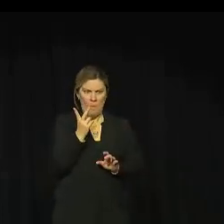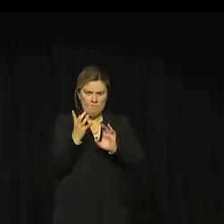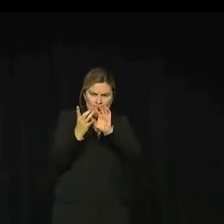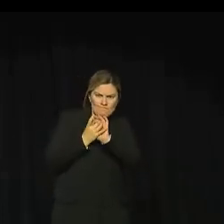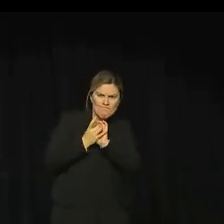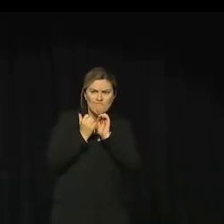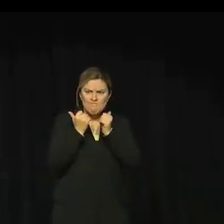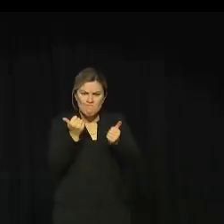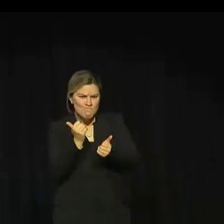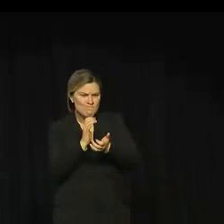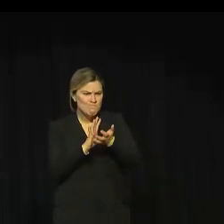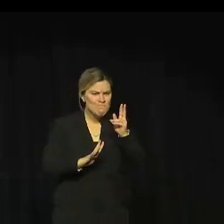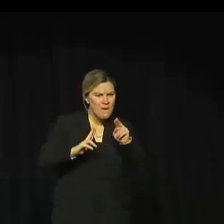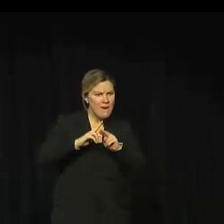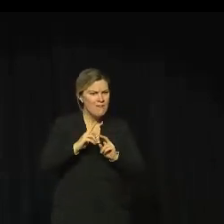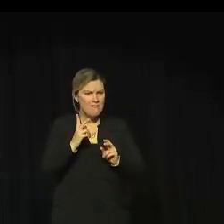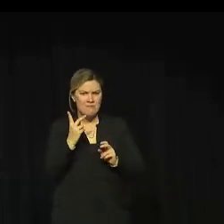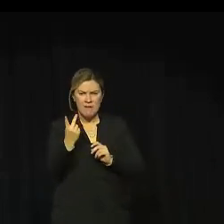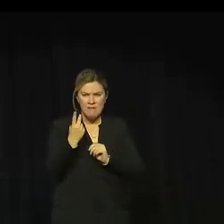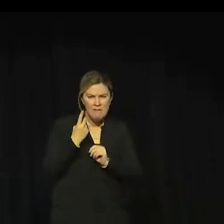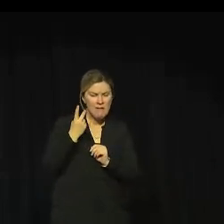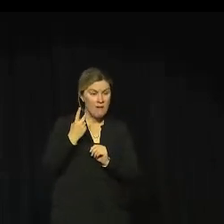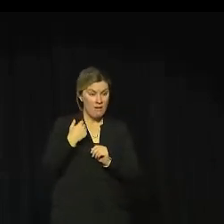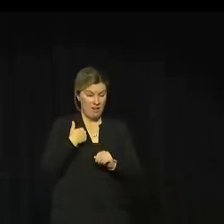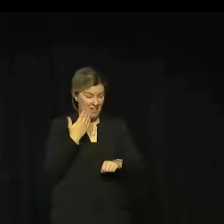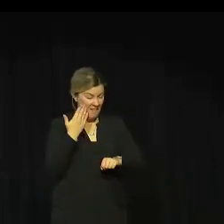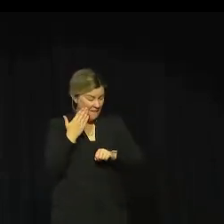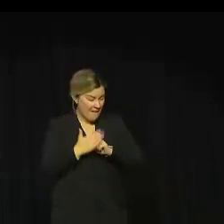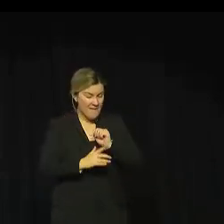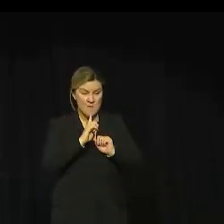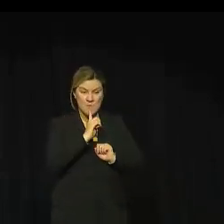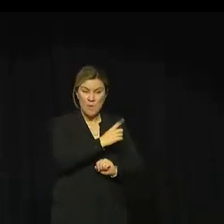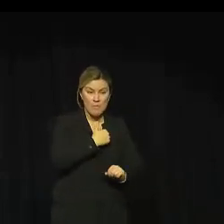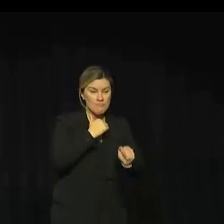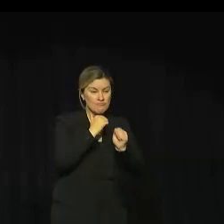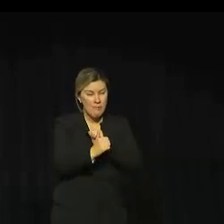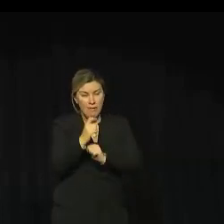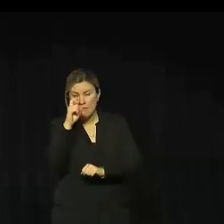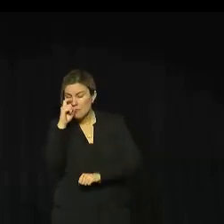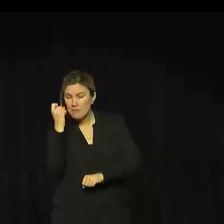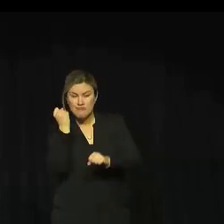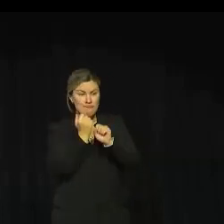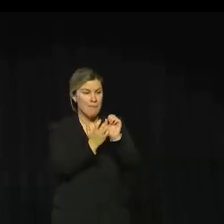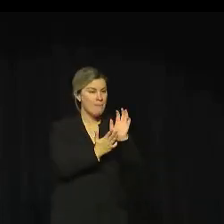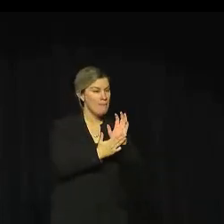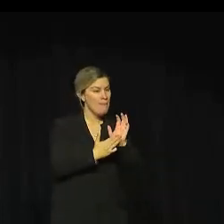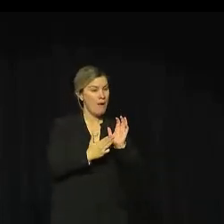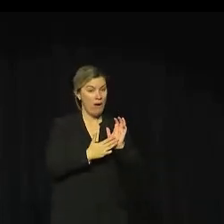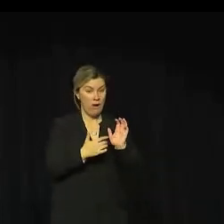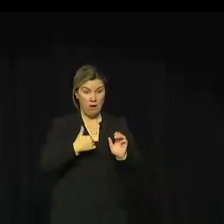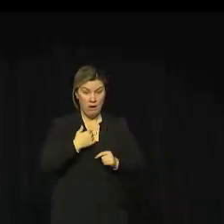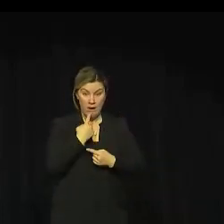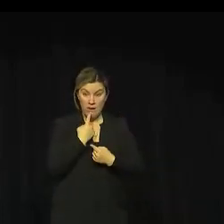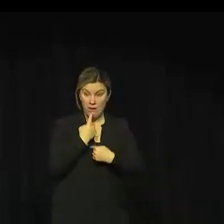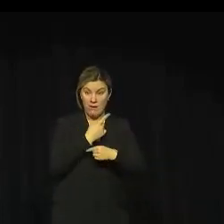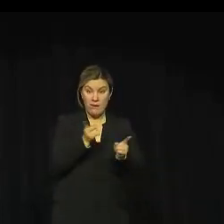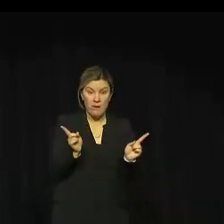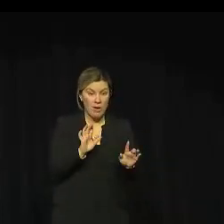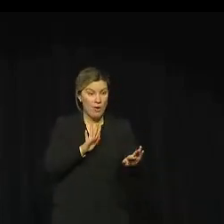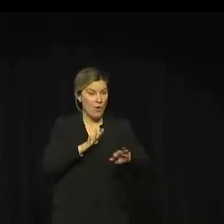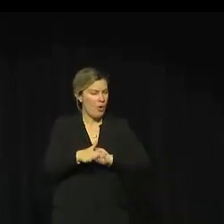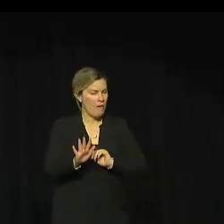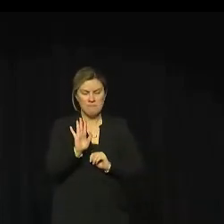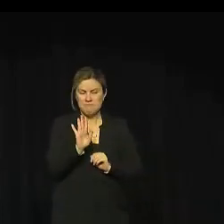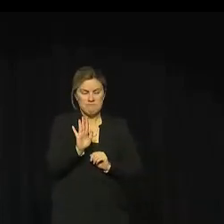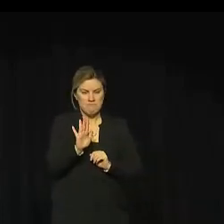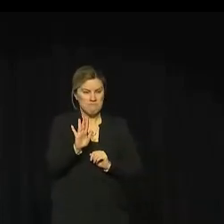parents. Never talked to my siblings or to my grandmother. This was something I was programmed from a